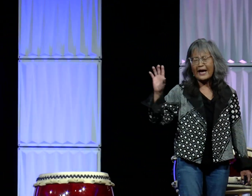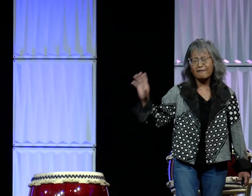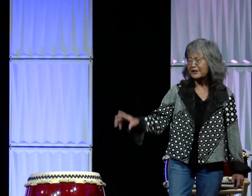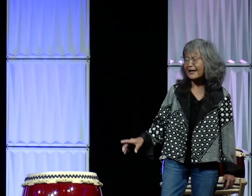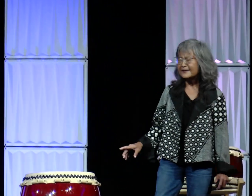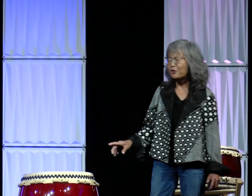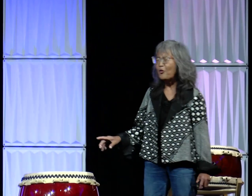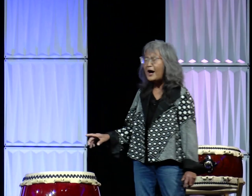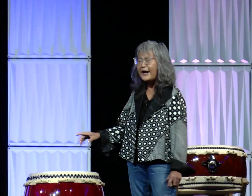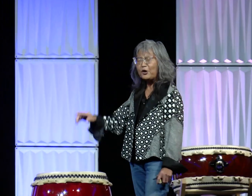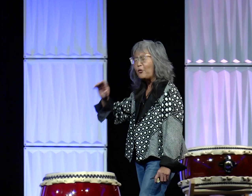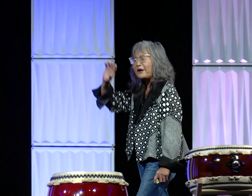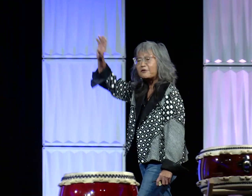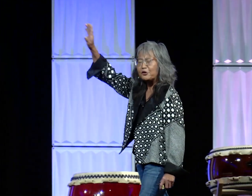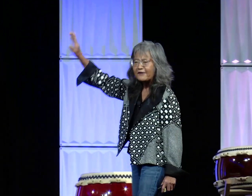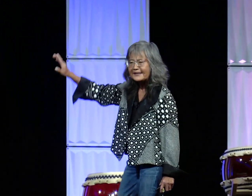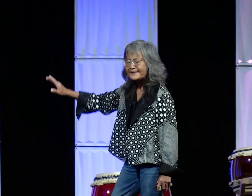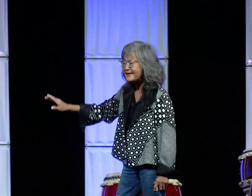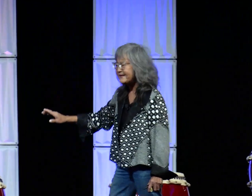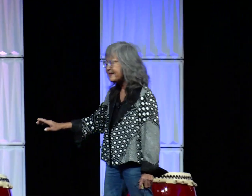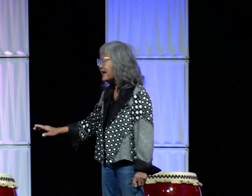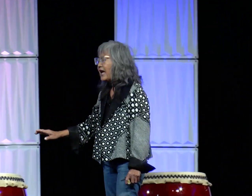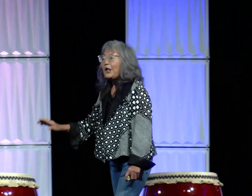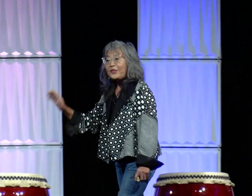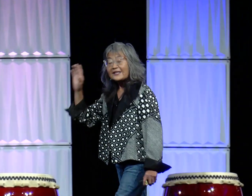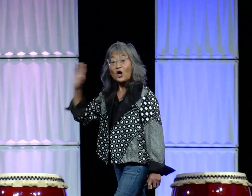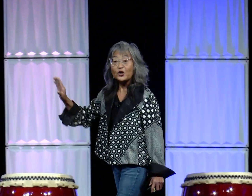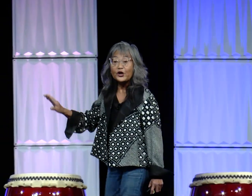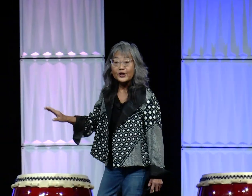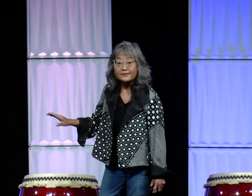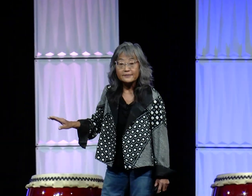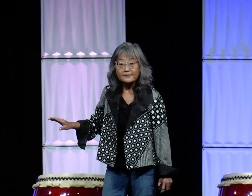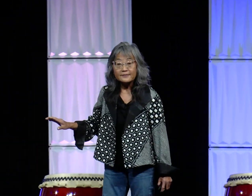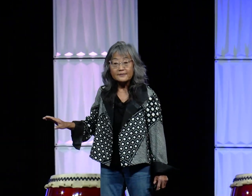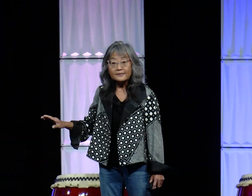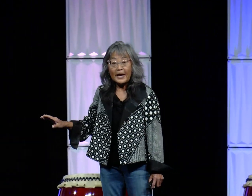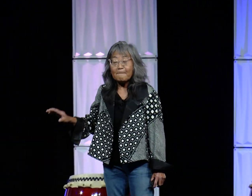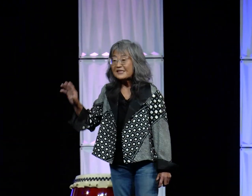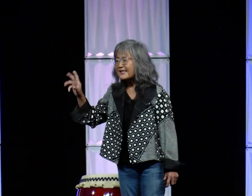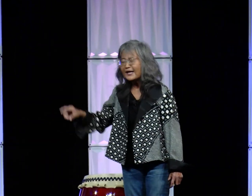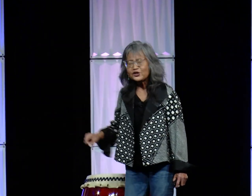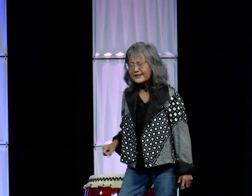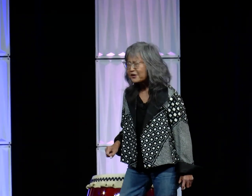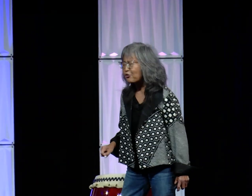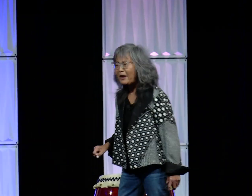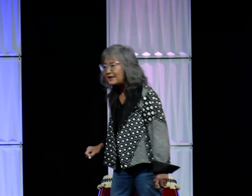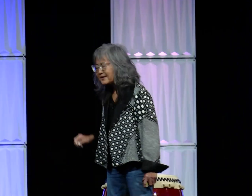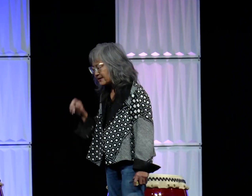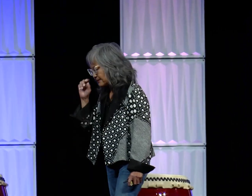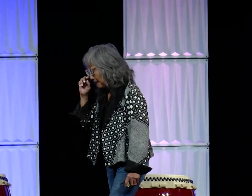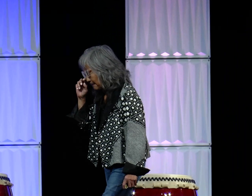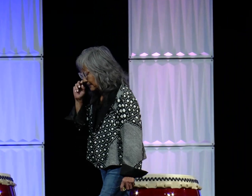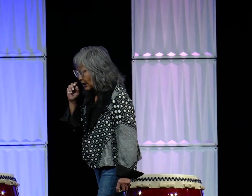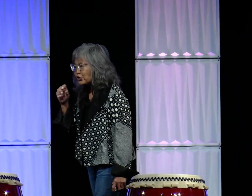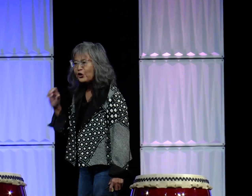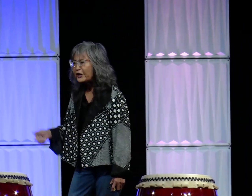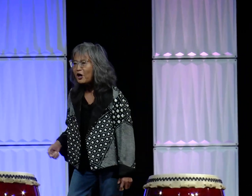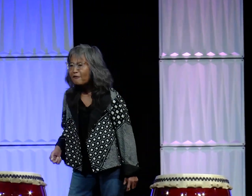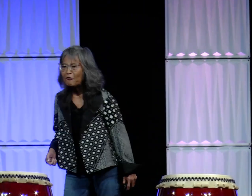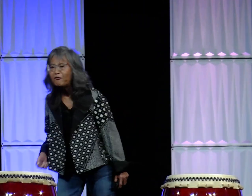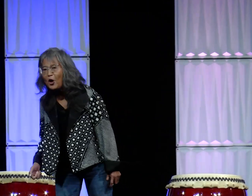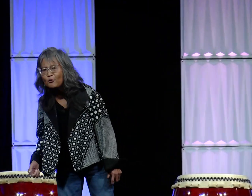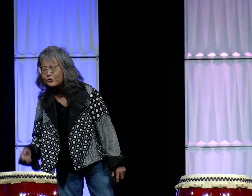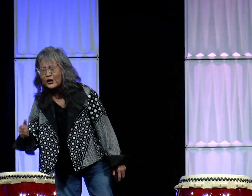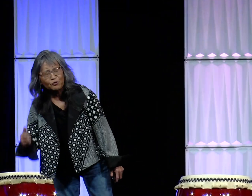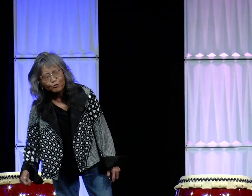and having a glass of wine or whatever your vice is. That's all good. Massages are great. Turning off